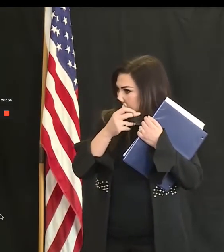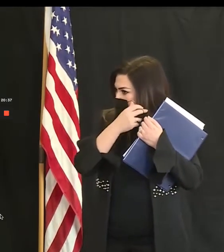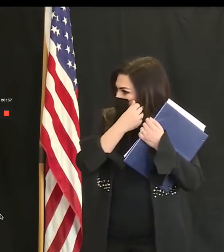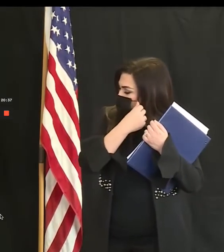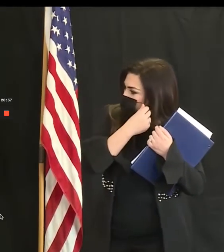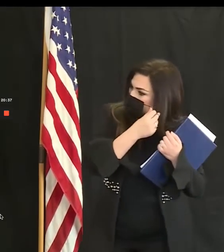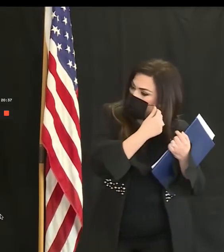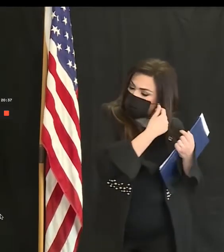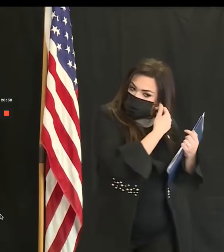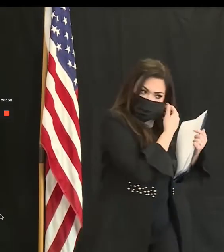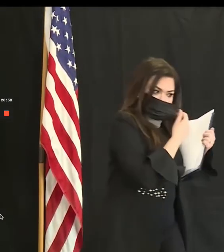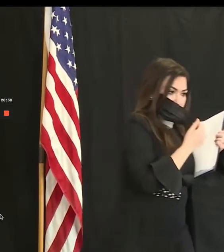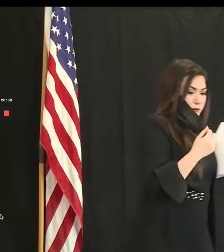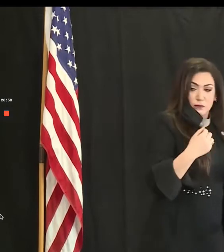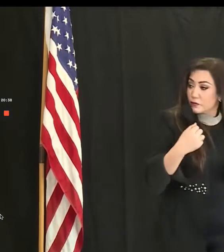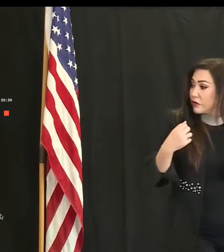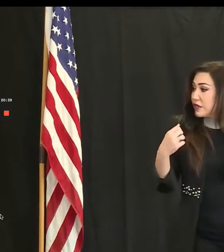Gongwer.